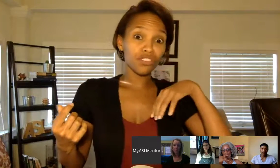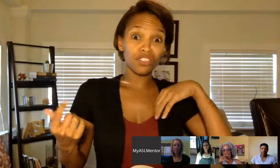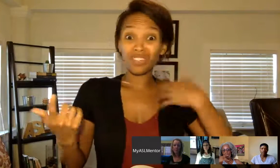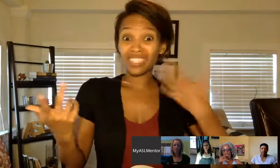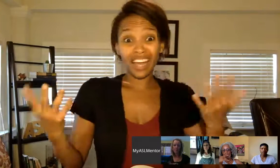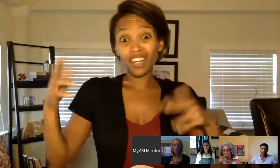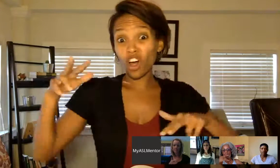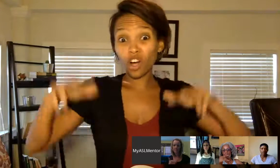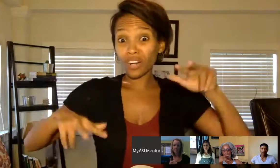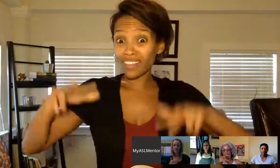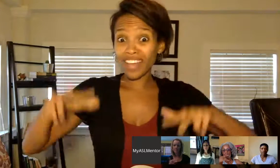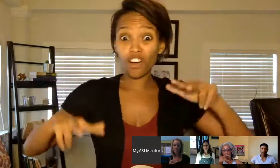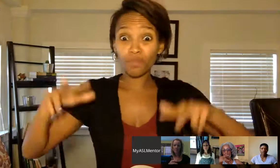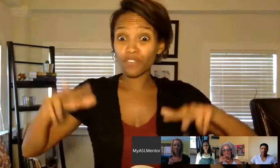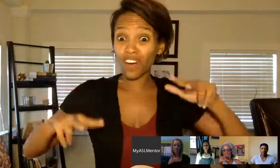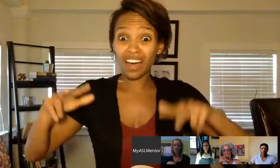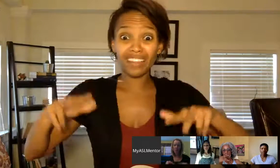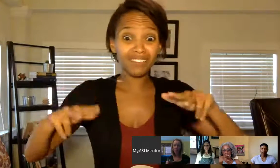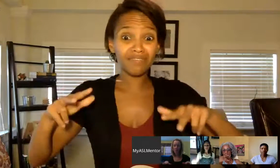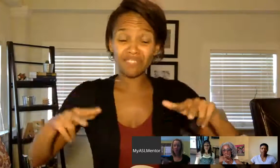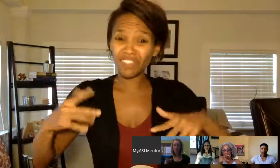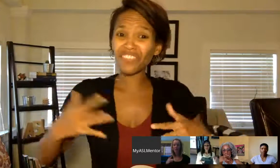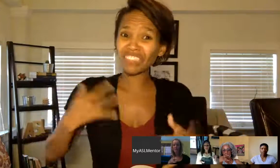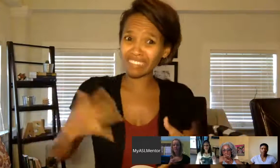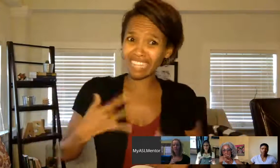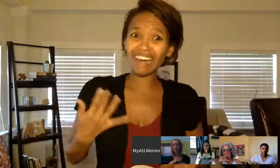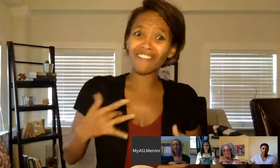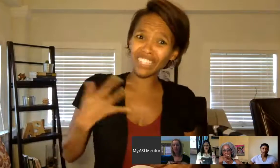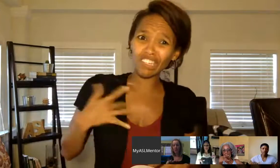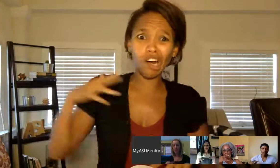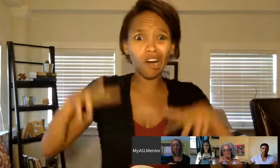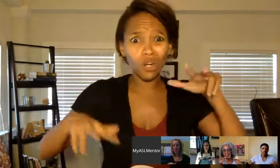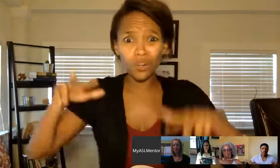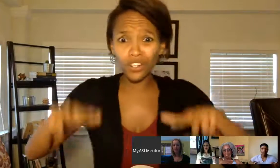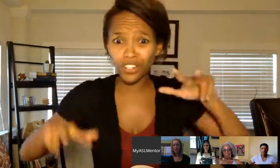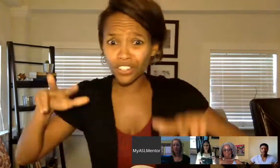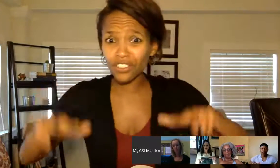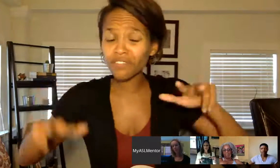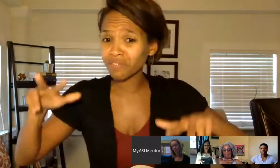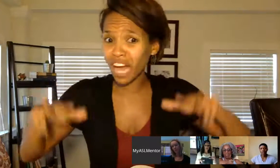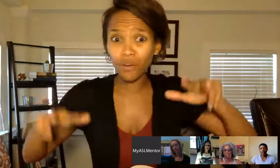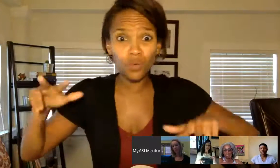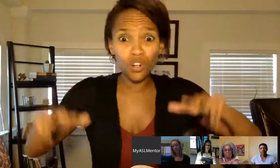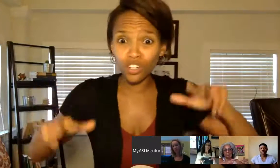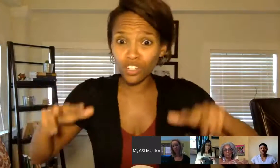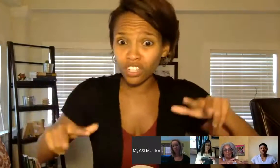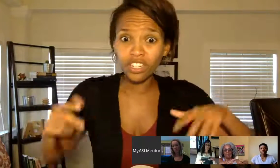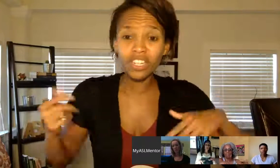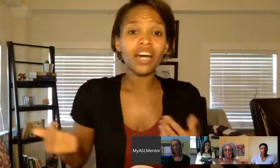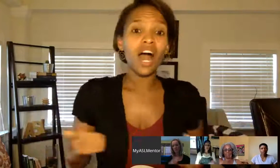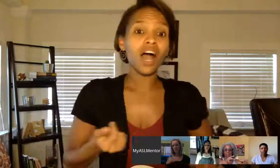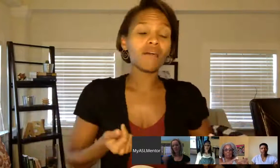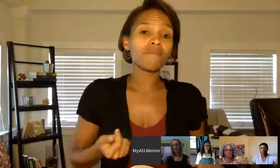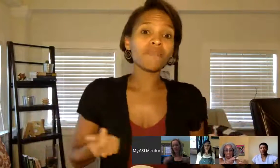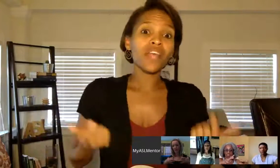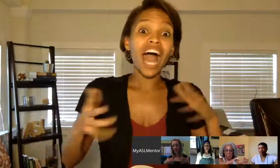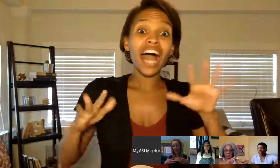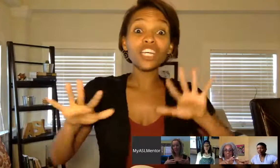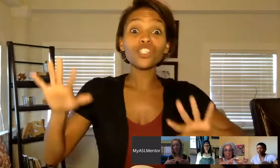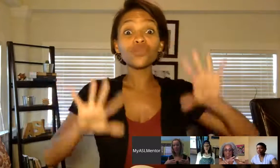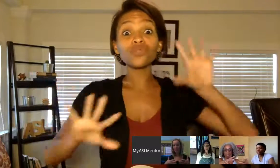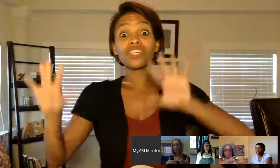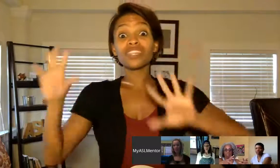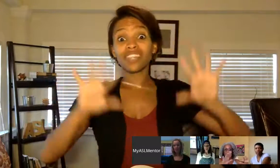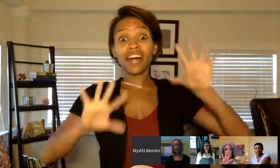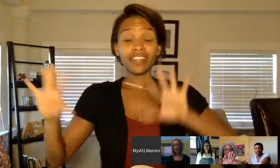you could sign awkward. I think that would be fine. Feel awkward. That would work.